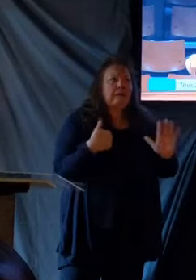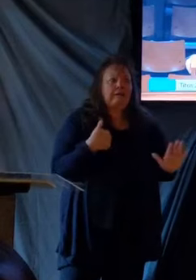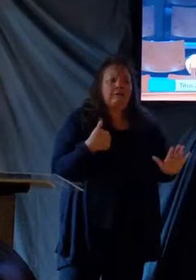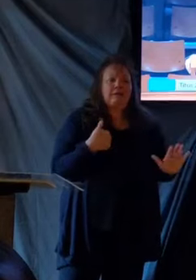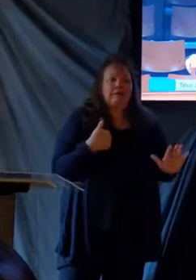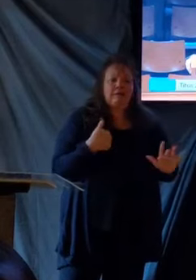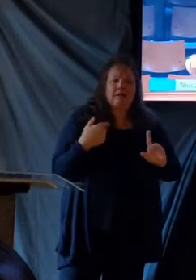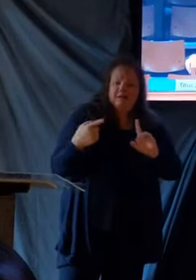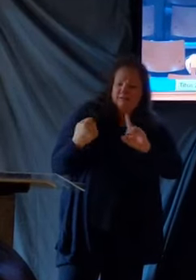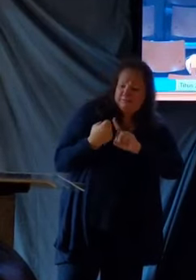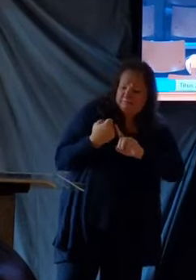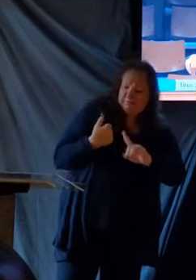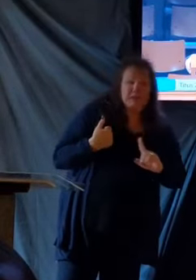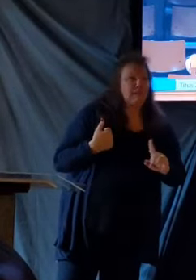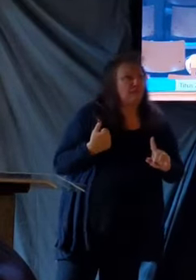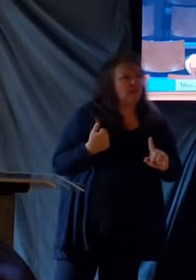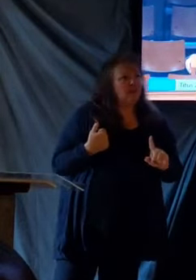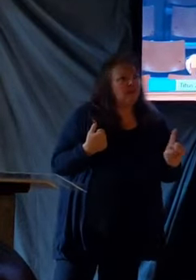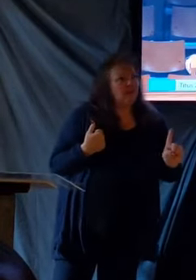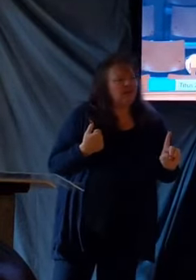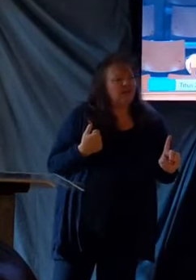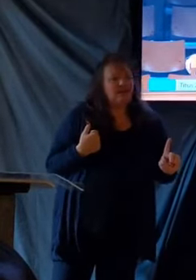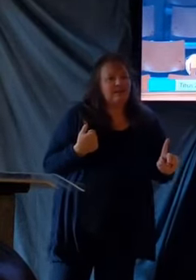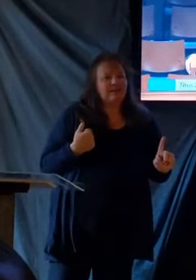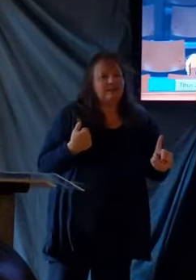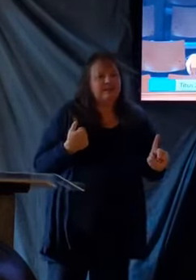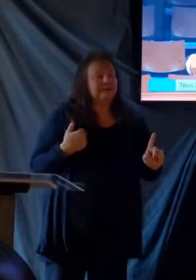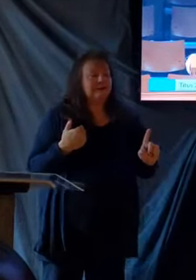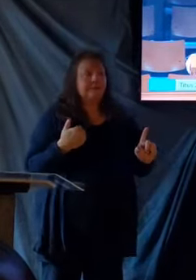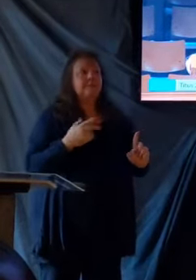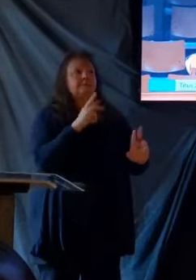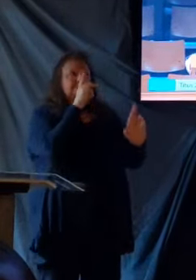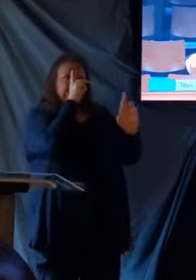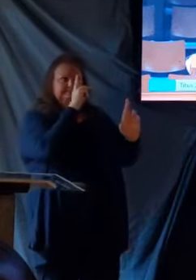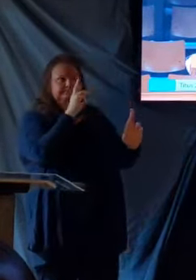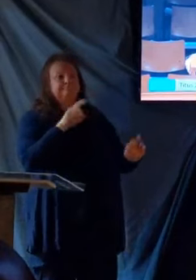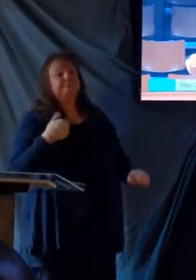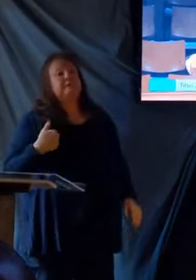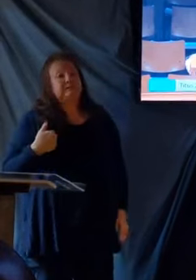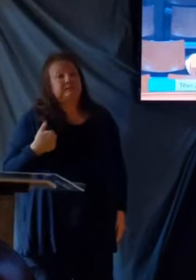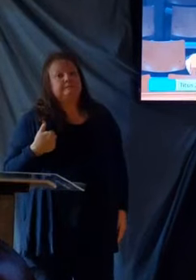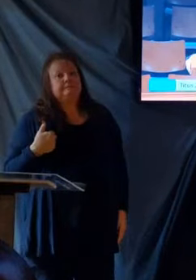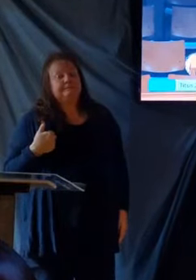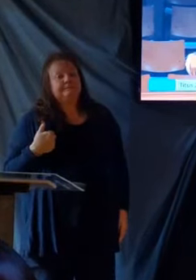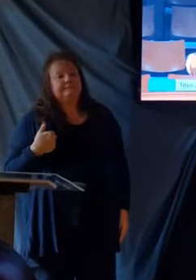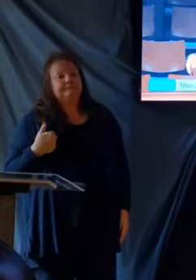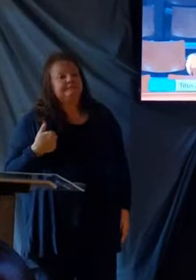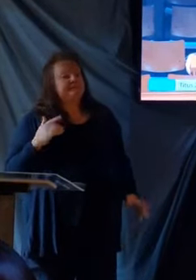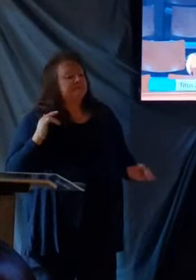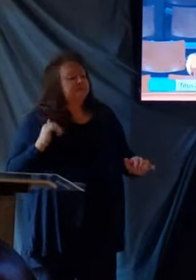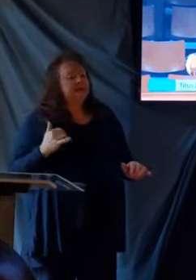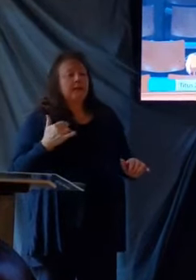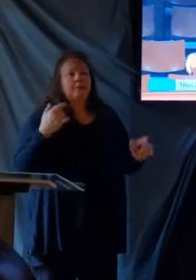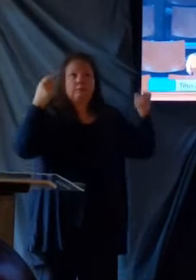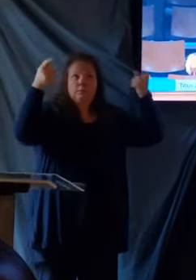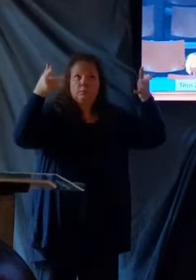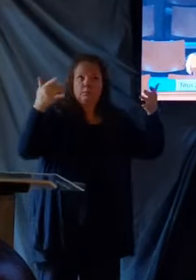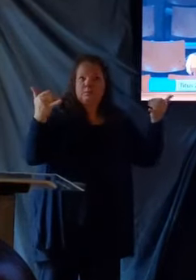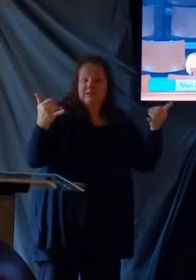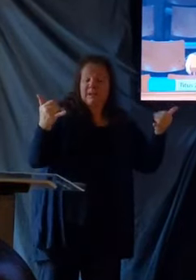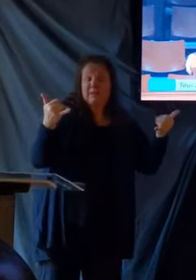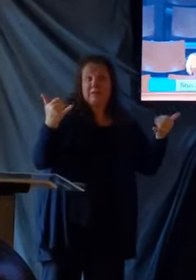they could beat you for it. That's an excuse not to be respectful. It's like we have rulers